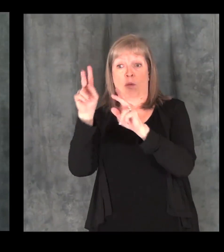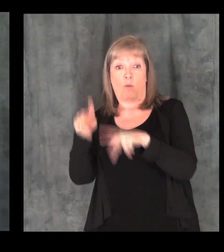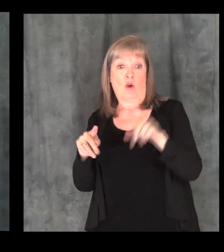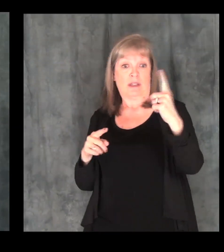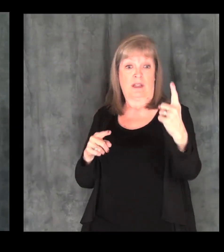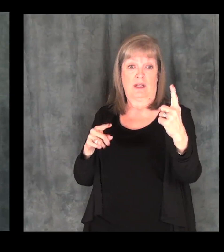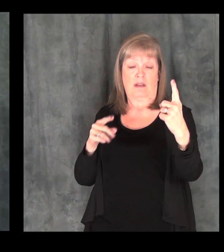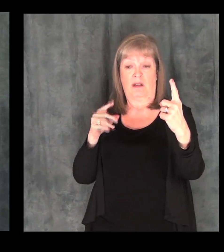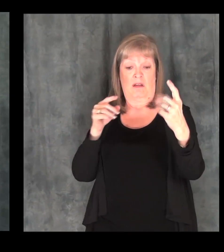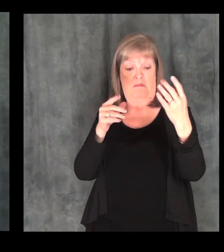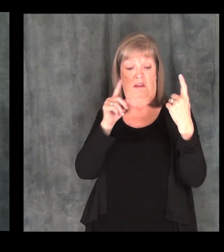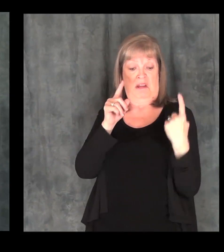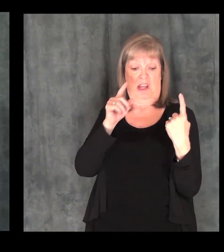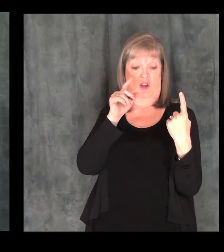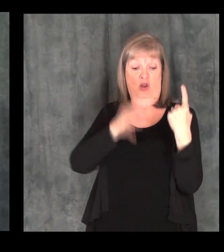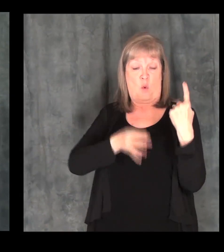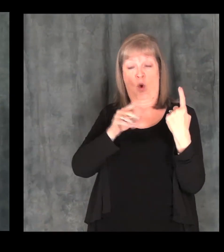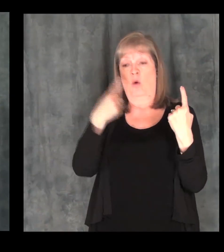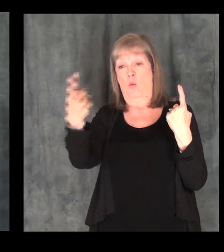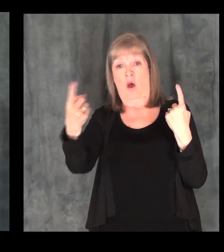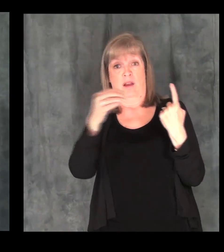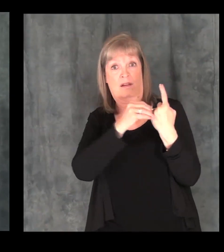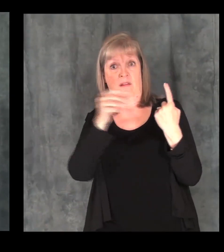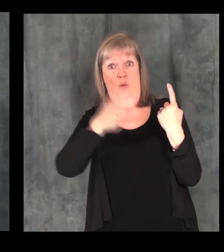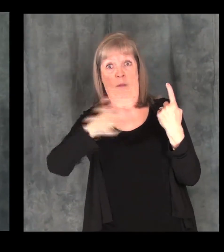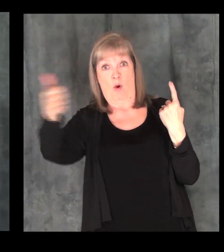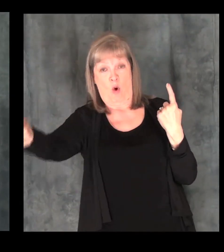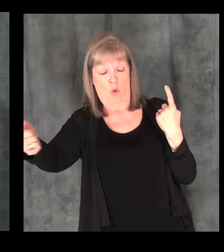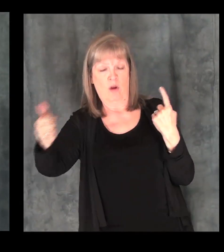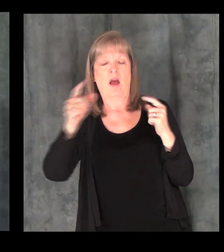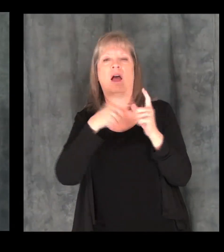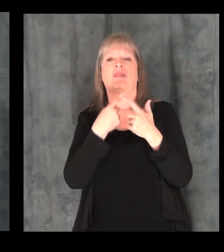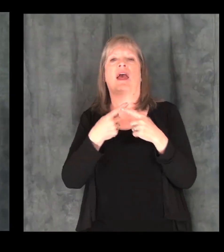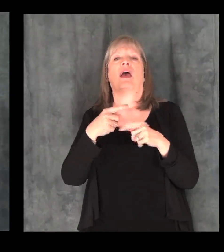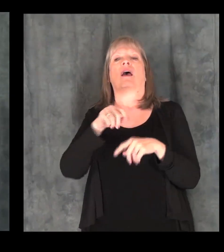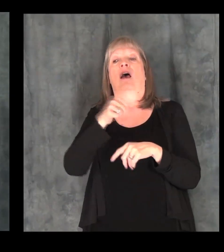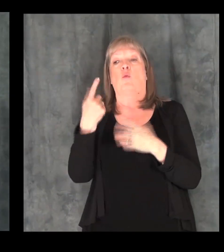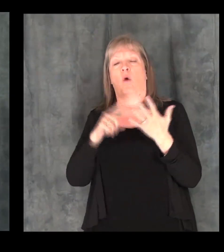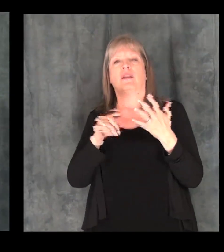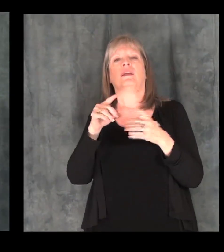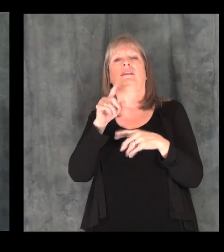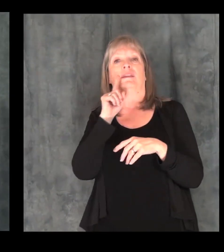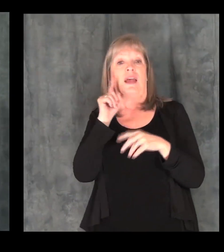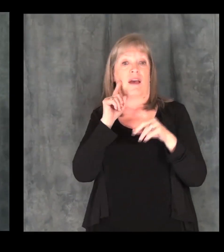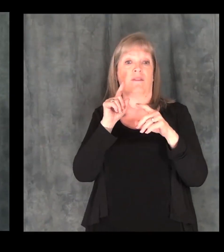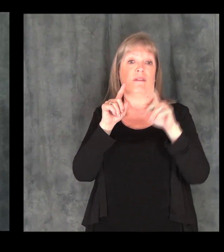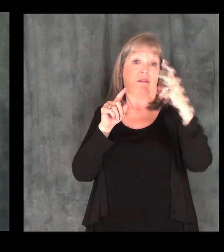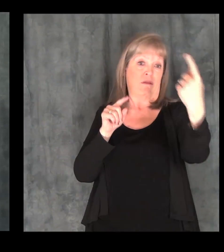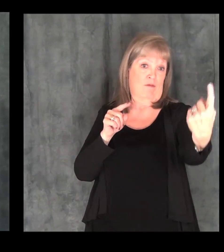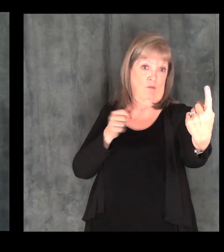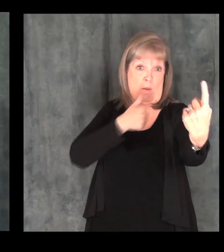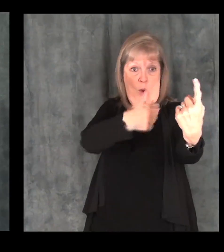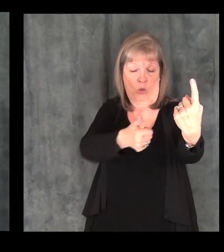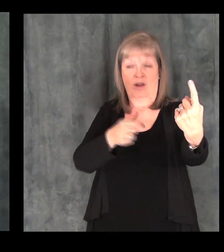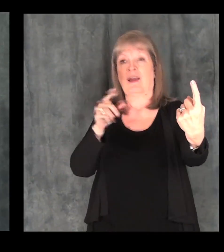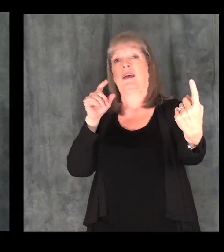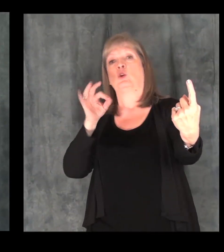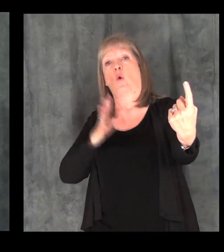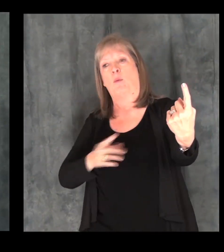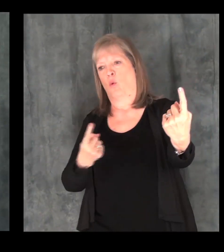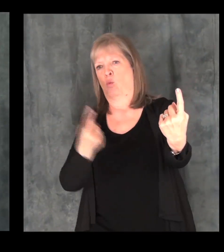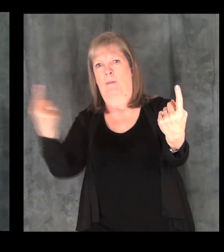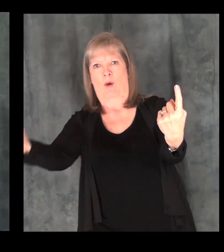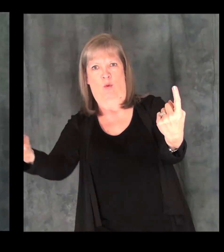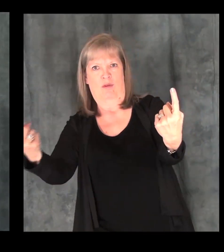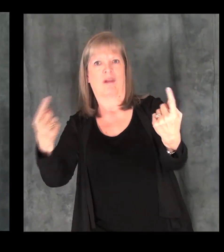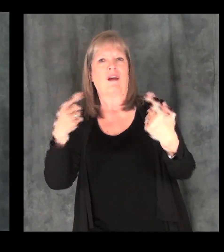them being in the courtroom and the other remotely, and then also the deaf person and the interpreter both in remote situations. And I'll talk to you a little bit